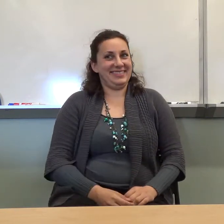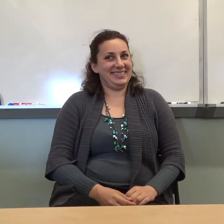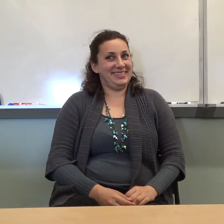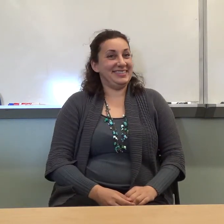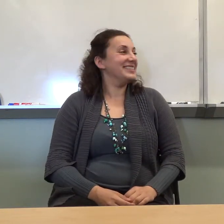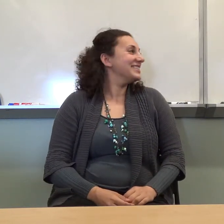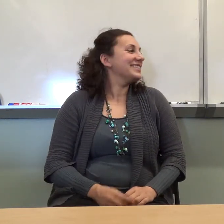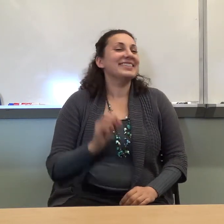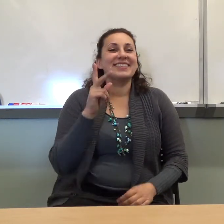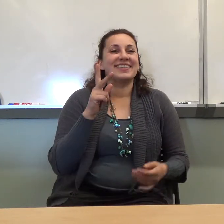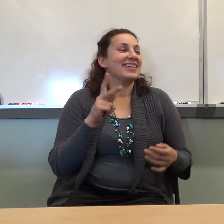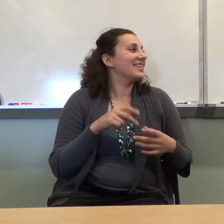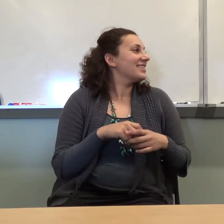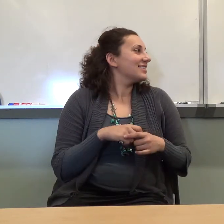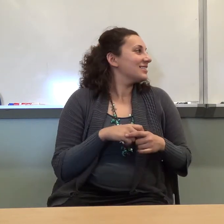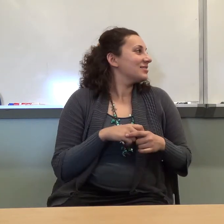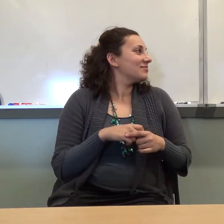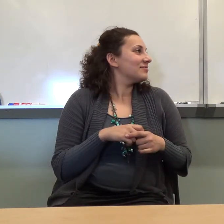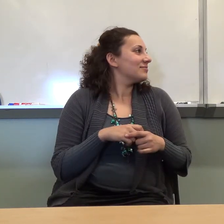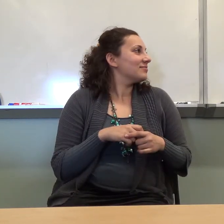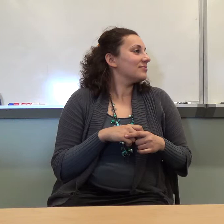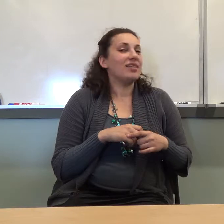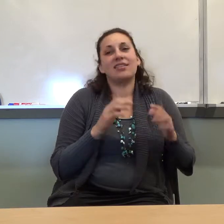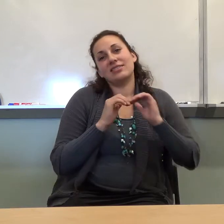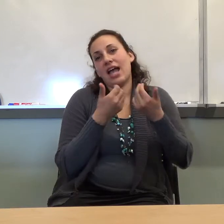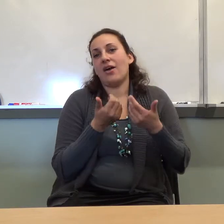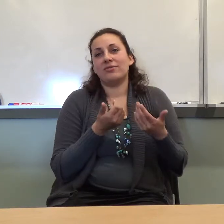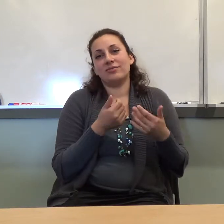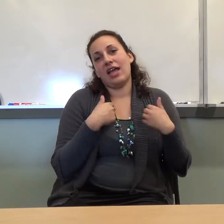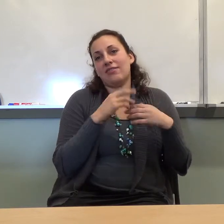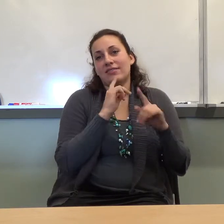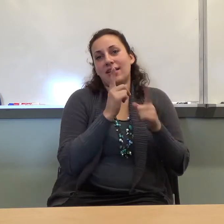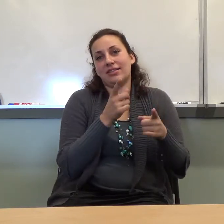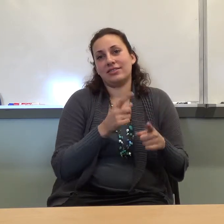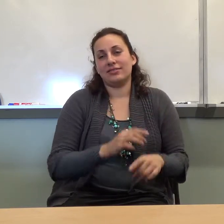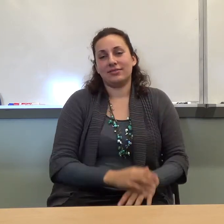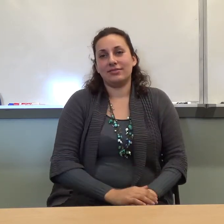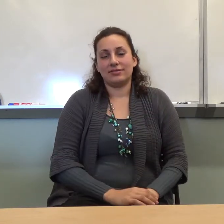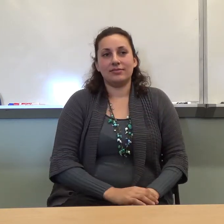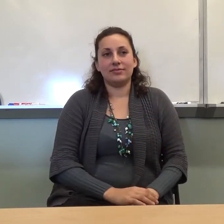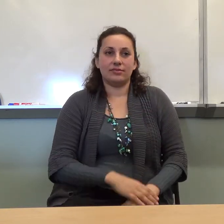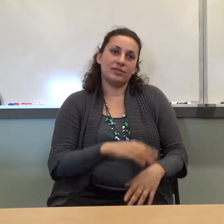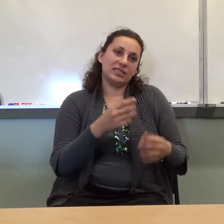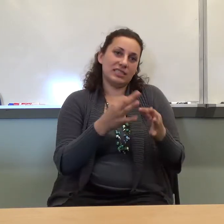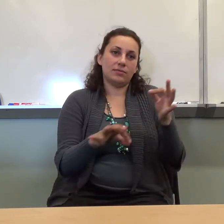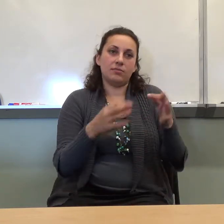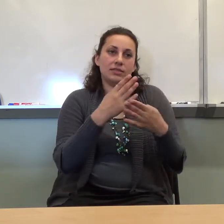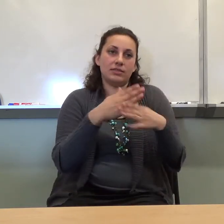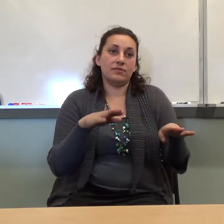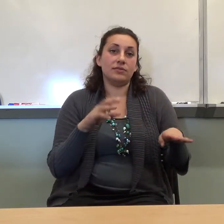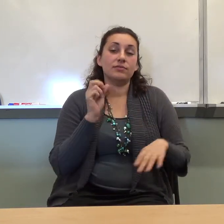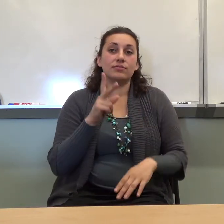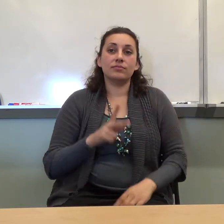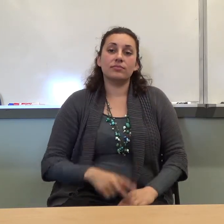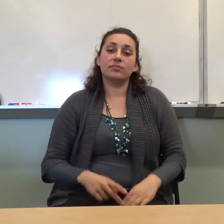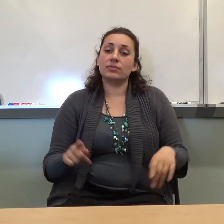Mm-hmm. Huh. Okay. All right, so that's how you get that one. You simply do the division. You can do it on your calculator, too. Mm-hmm. All right, now 2 and 4